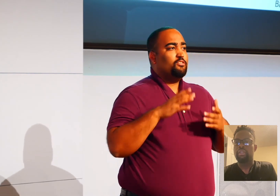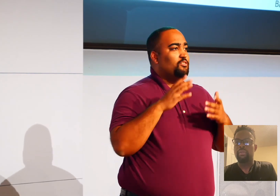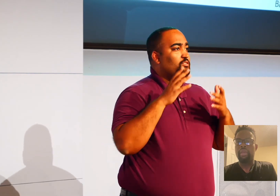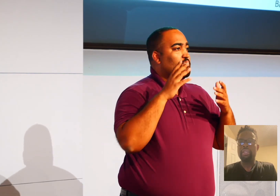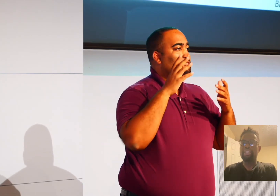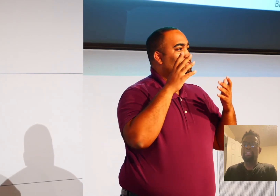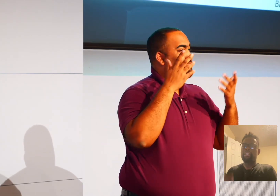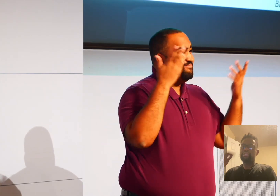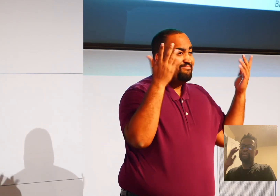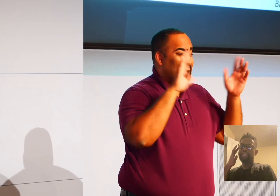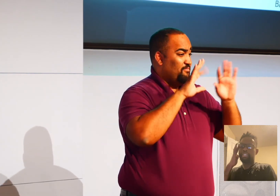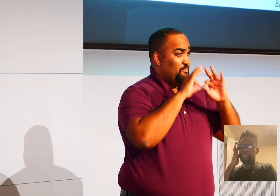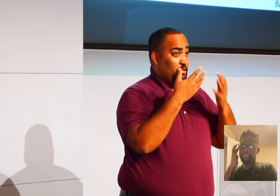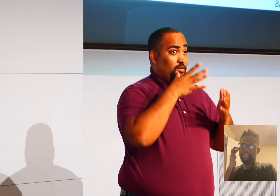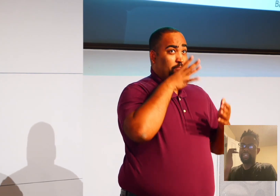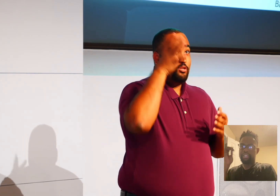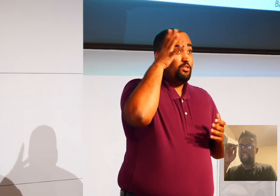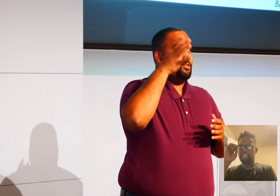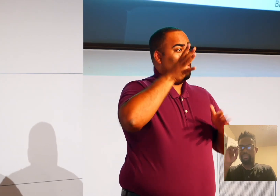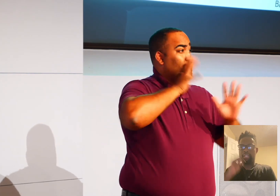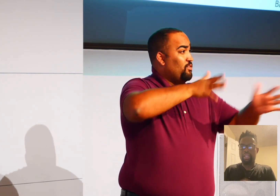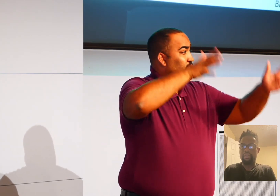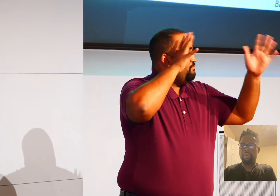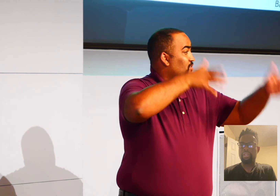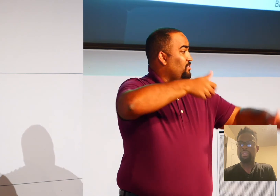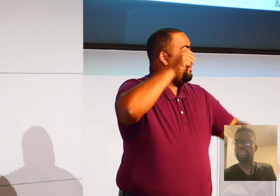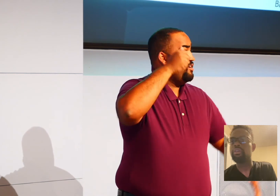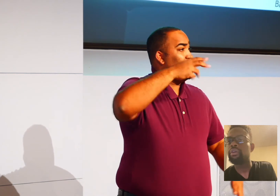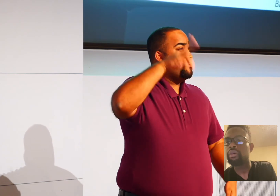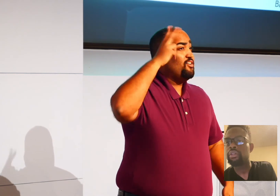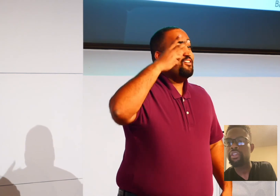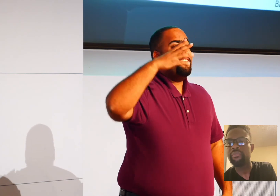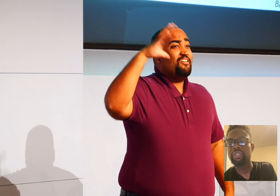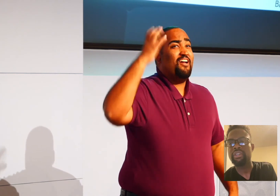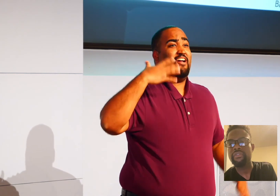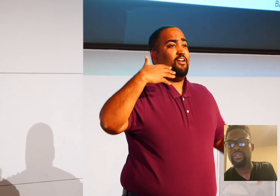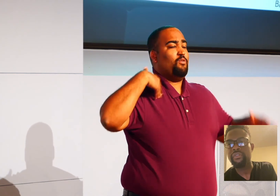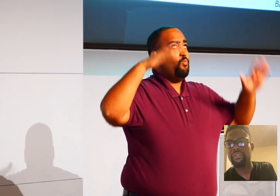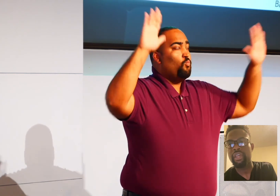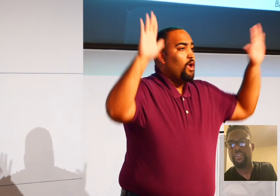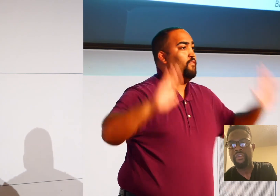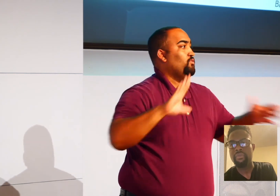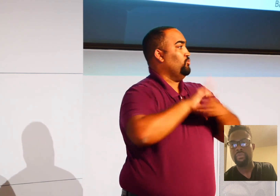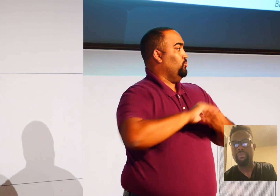It doesn't have to necessarily just be religion. It can also be language, different beliefs, or even like family members.